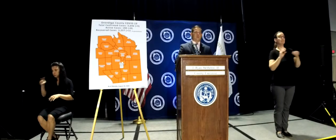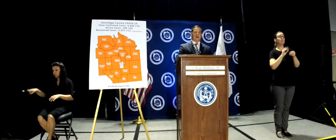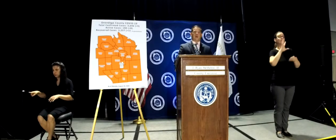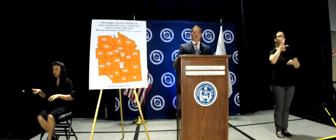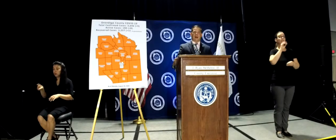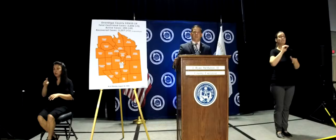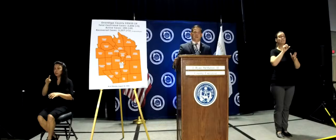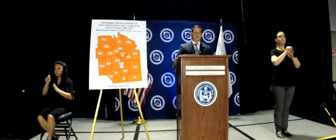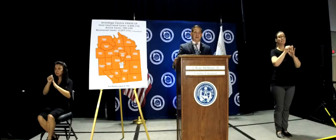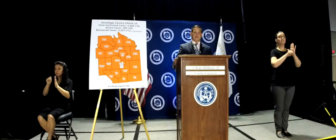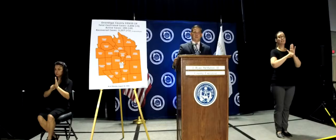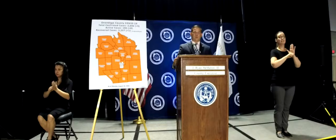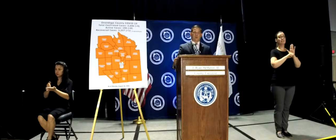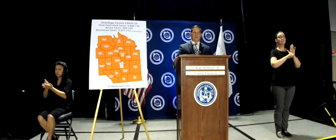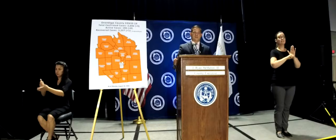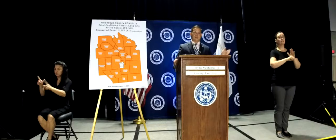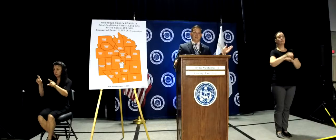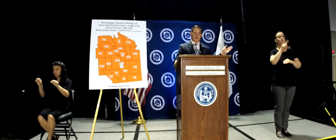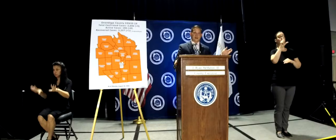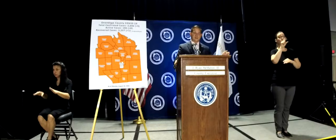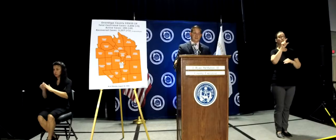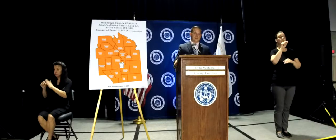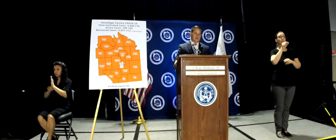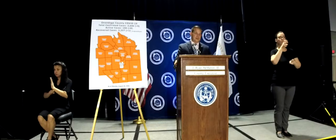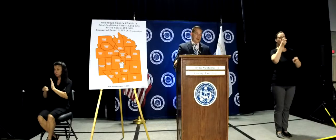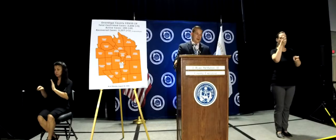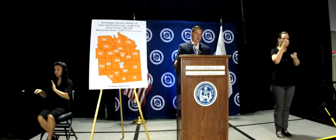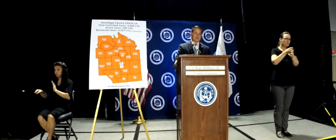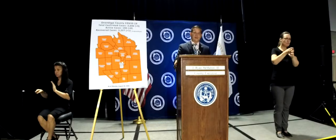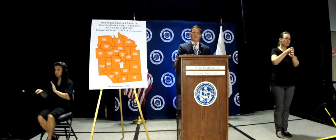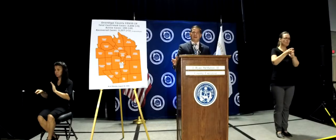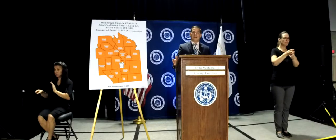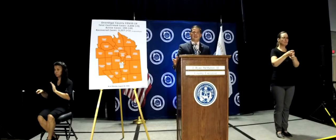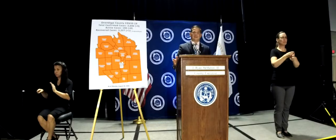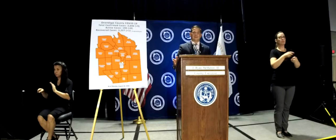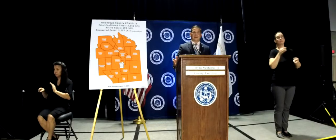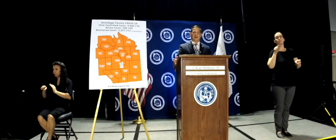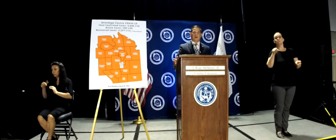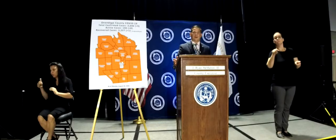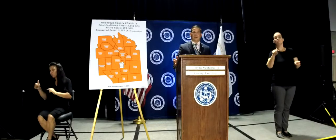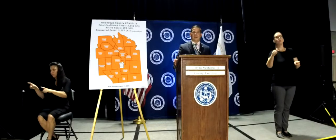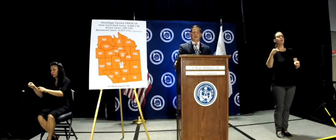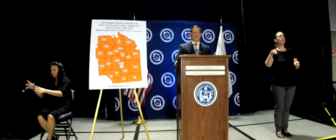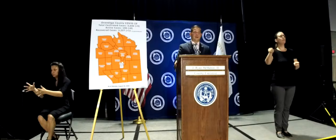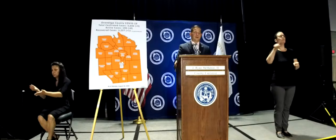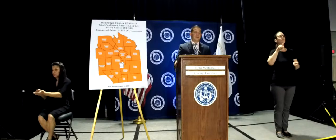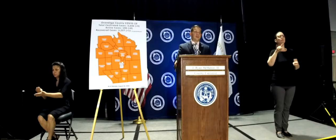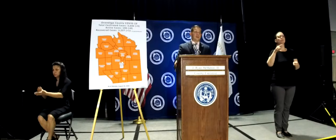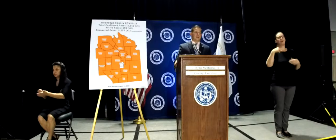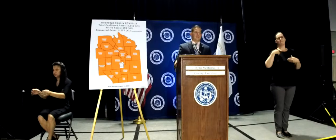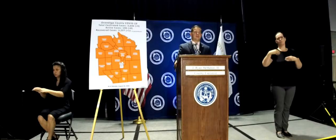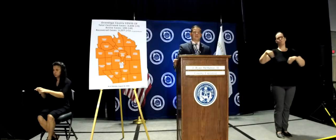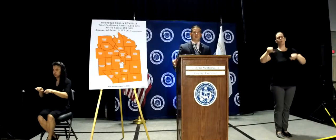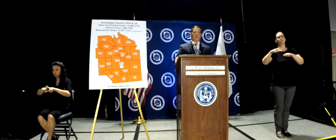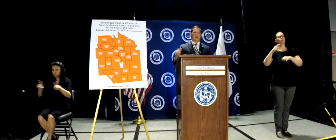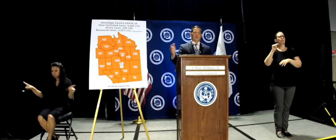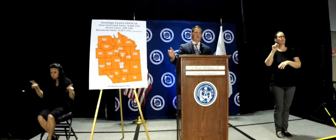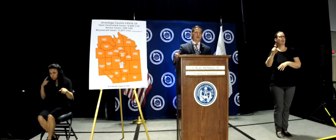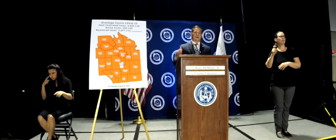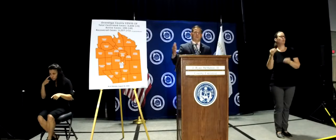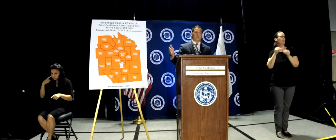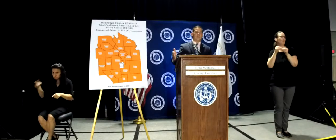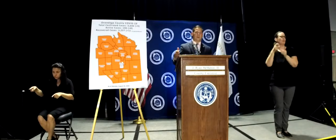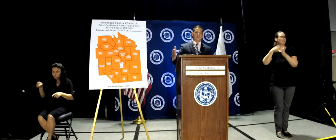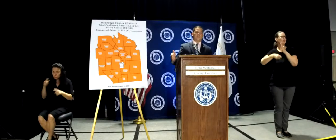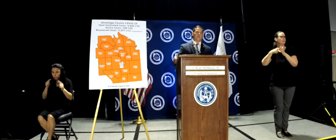that rely on property taxes more than sales tax, they haven't been hit that hard yet. And eventually they will,